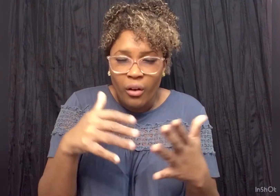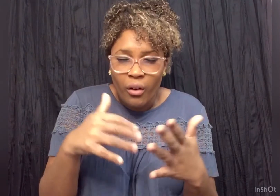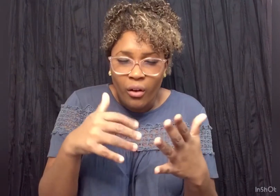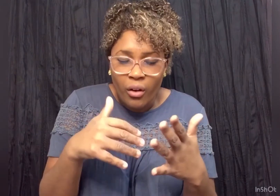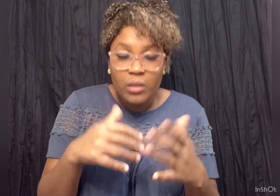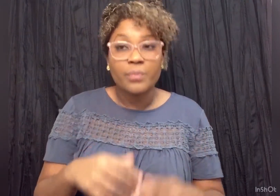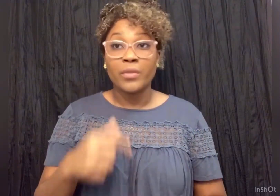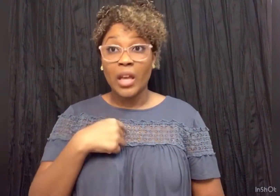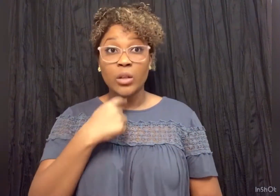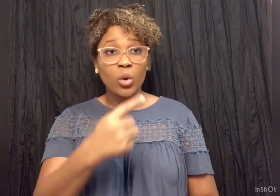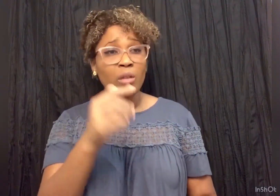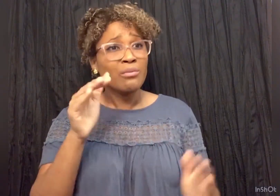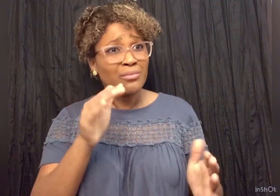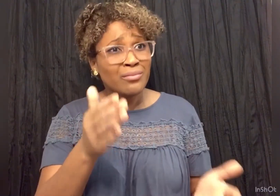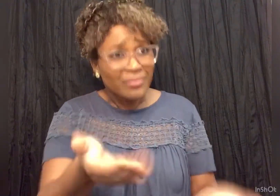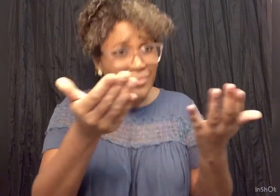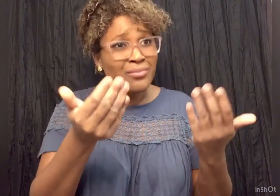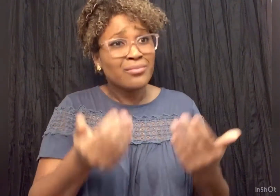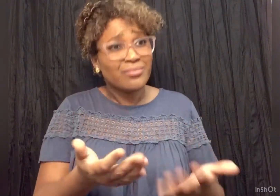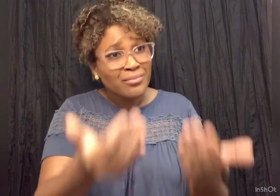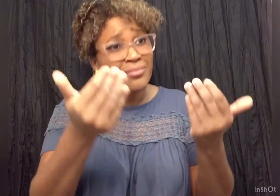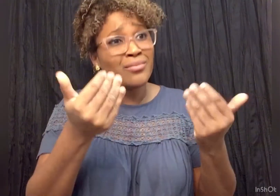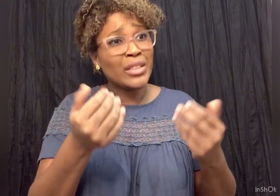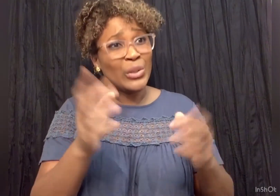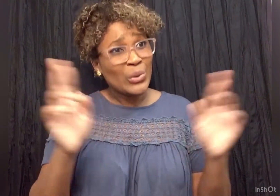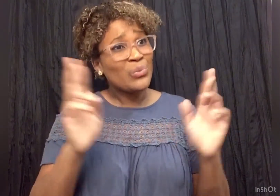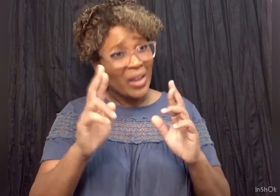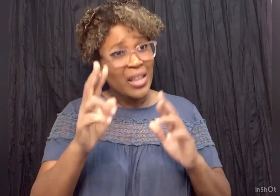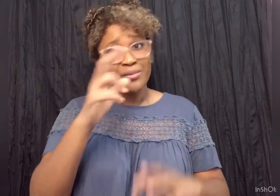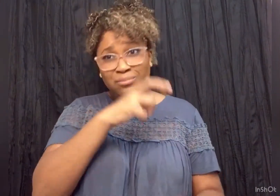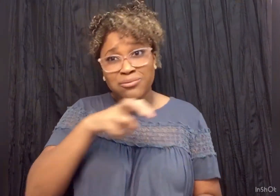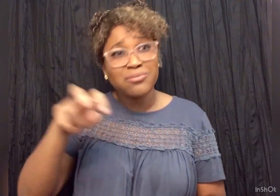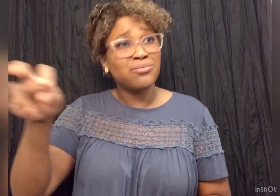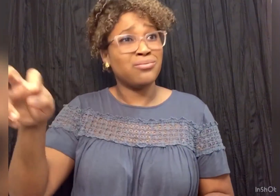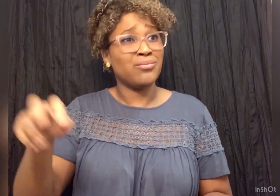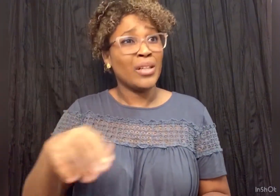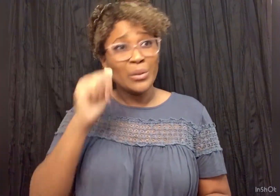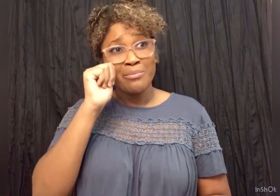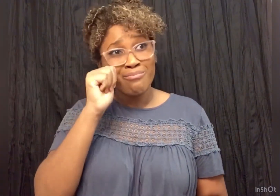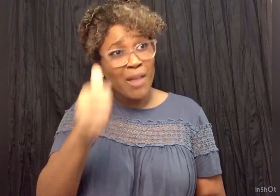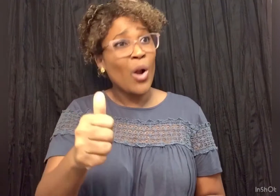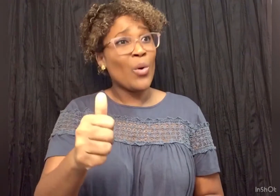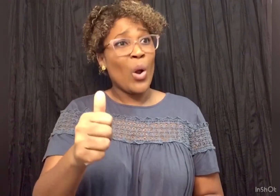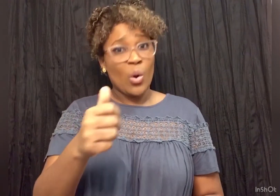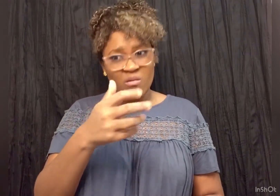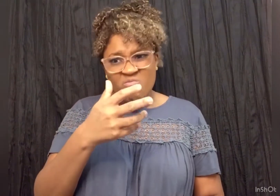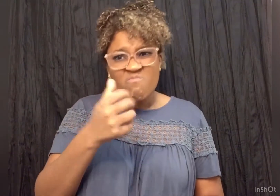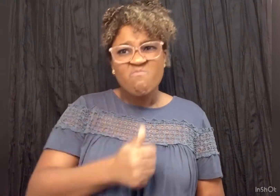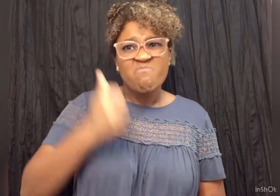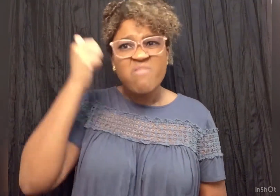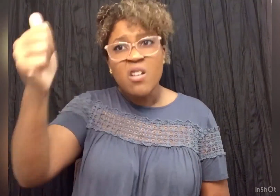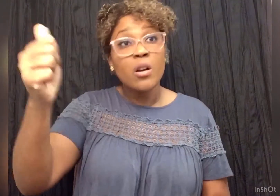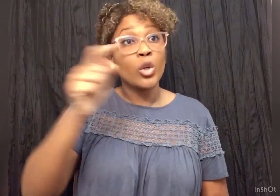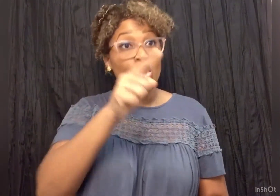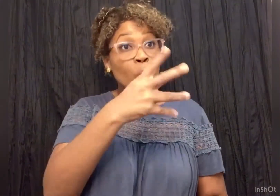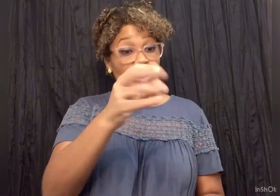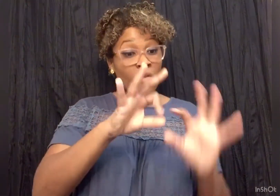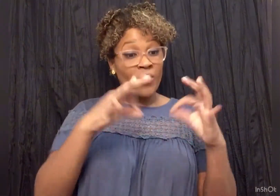up. You must ready yourself for the journey. Tomorrow you will be expelled, you and your family, you and all the other